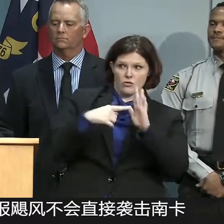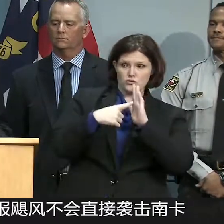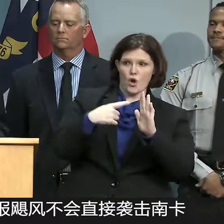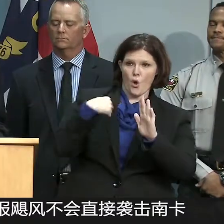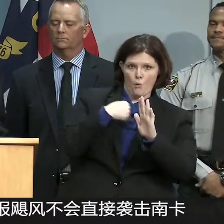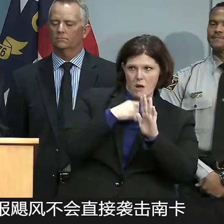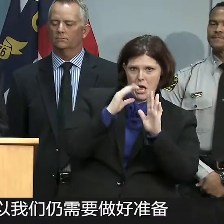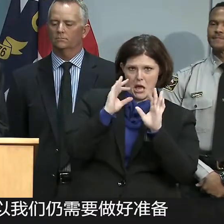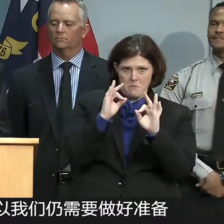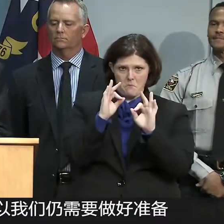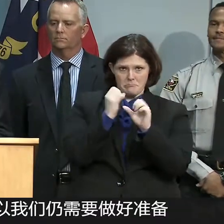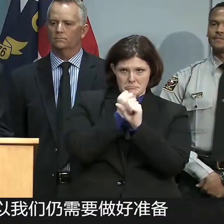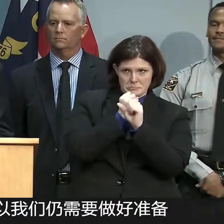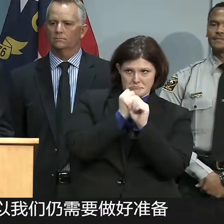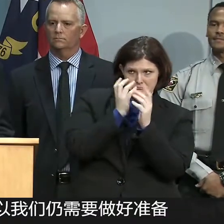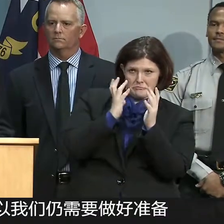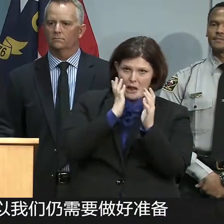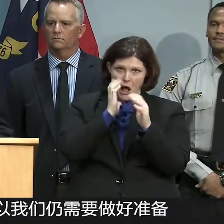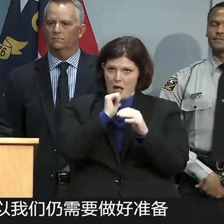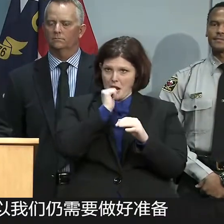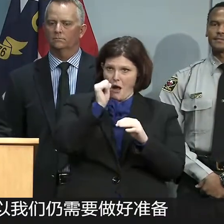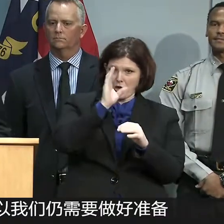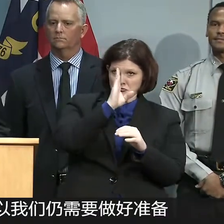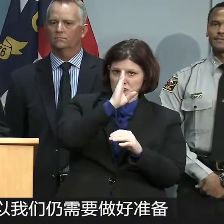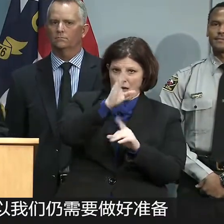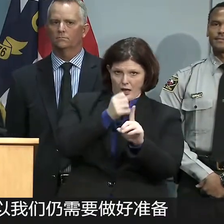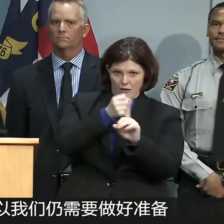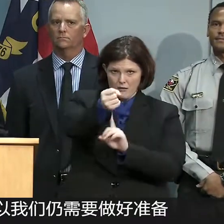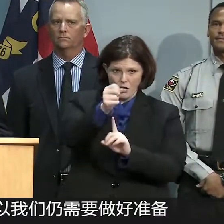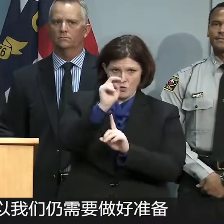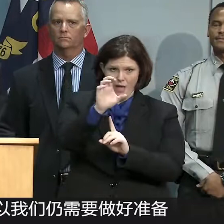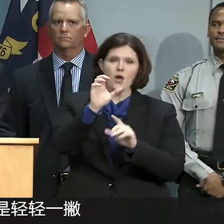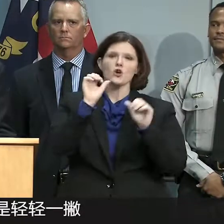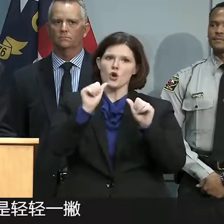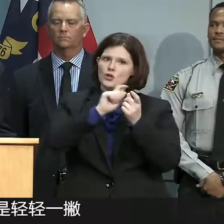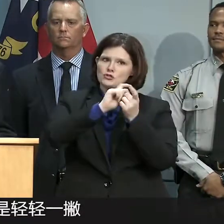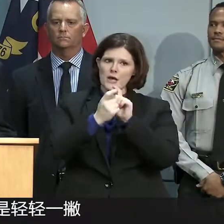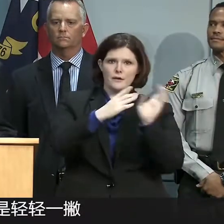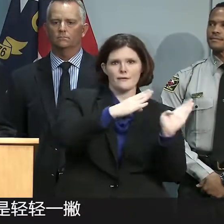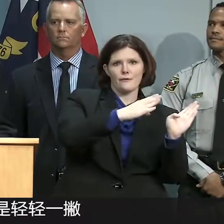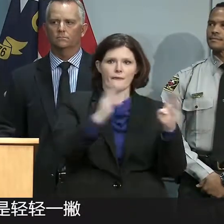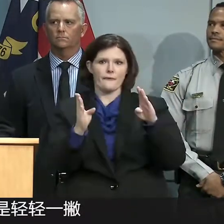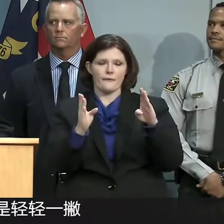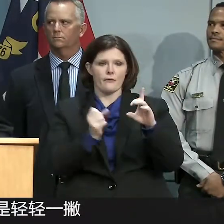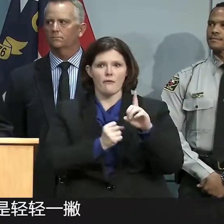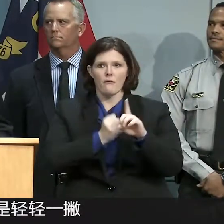crosshairs, that could shift, and we still need to be prepared, because